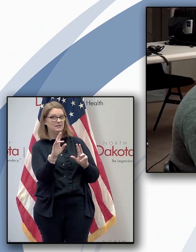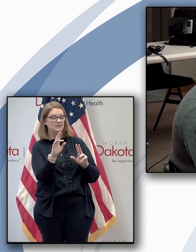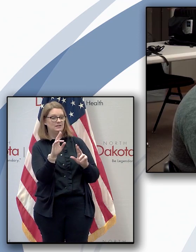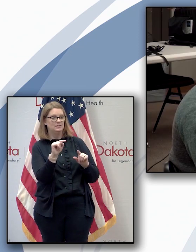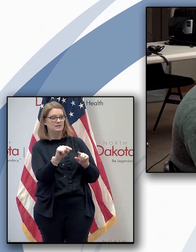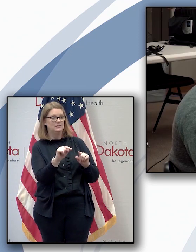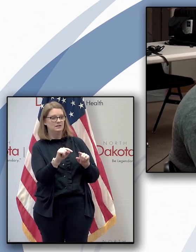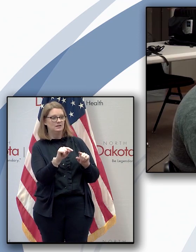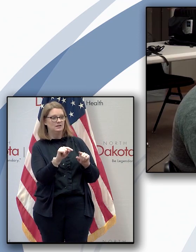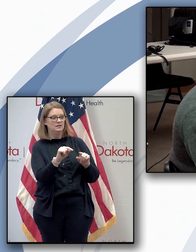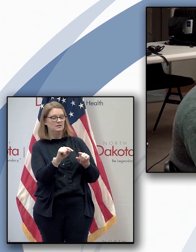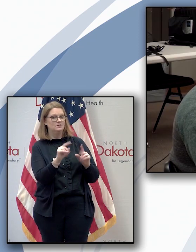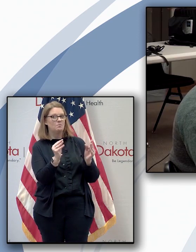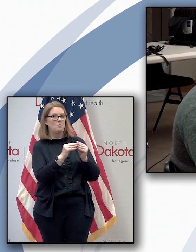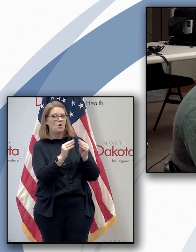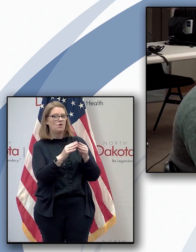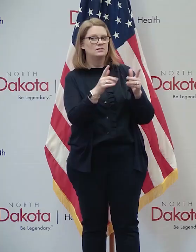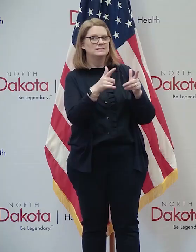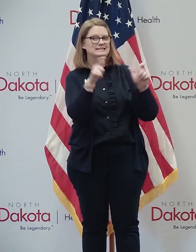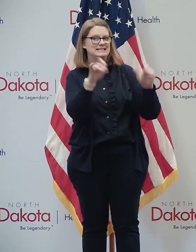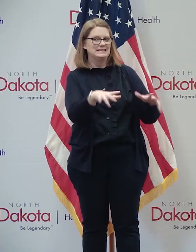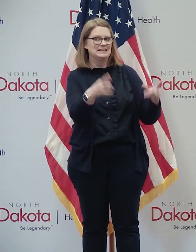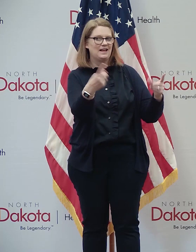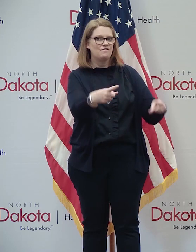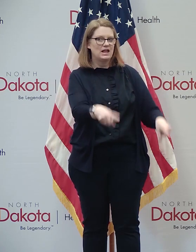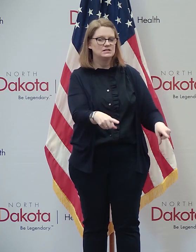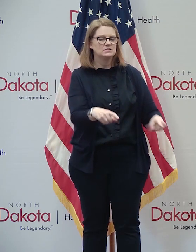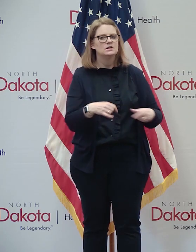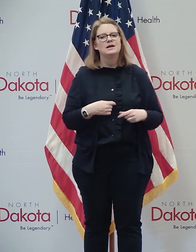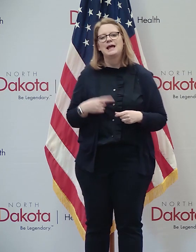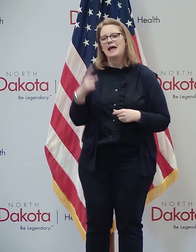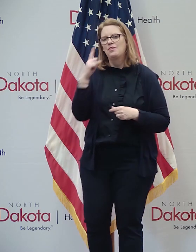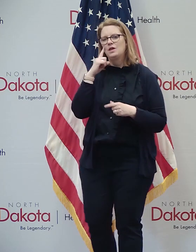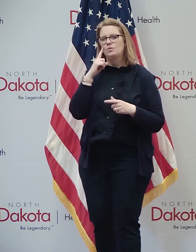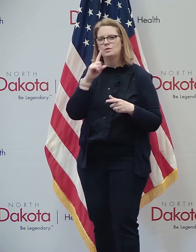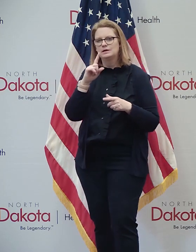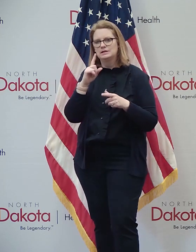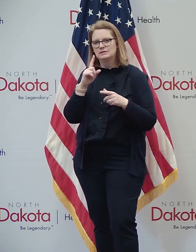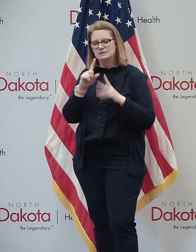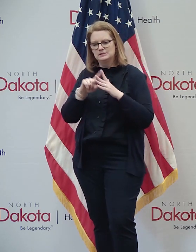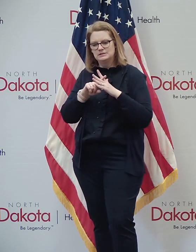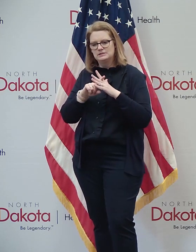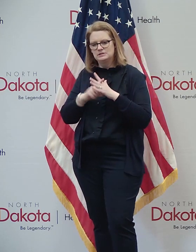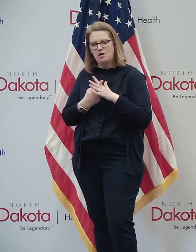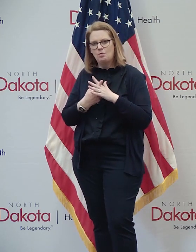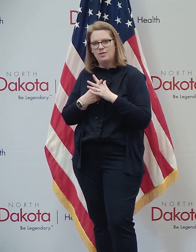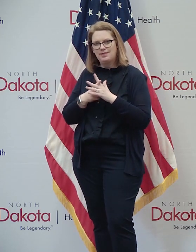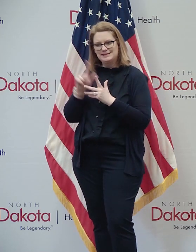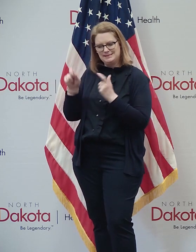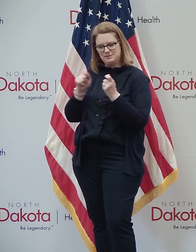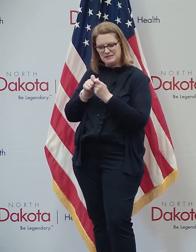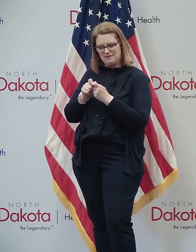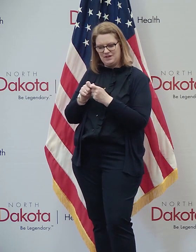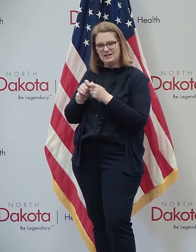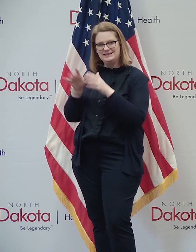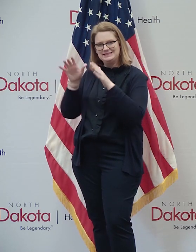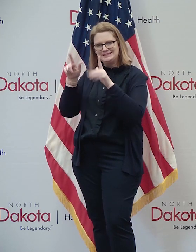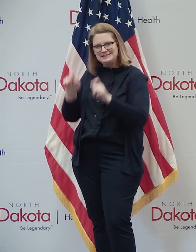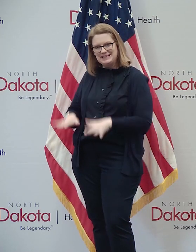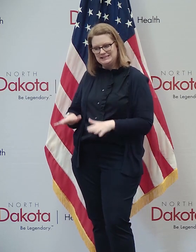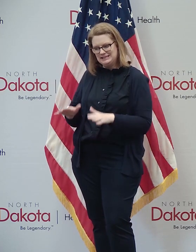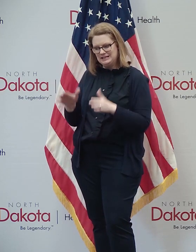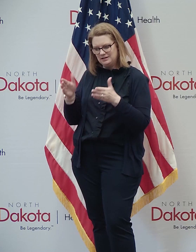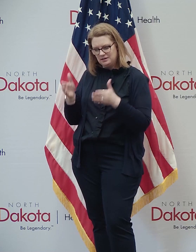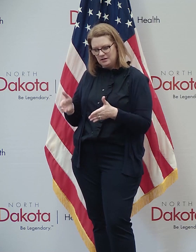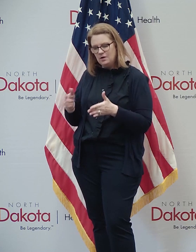on testing, good focus on contact tracing, targeted isolation, we can see those numbers coming down. To that, does that mean